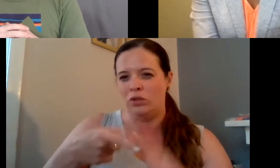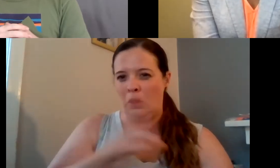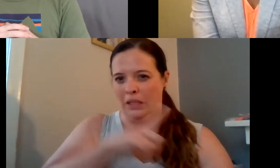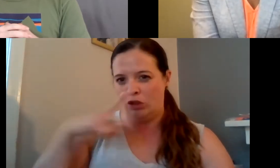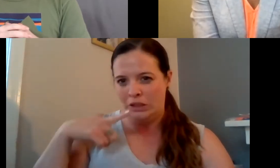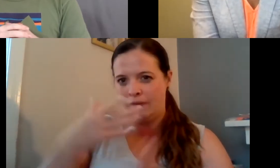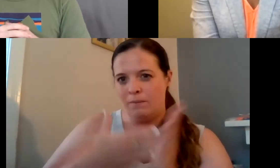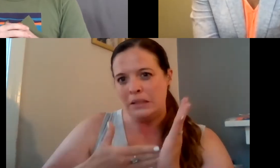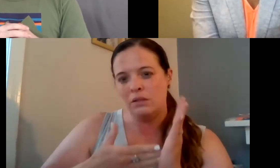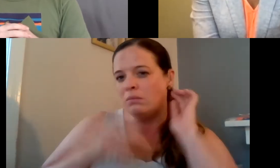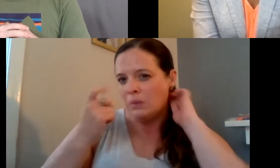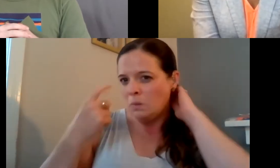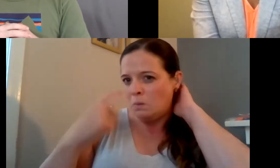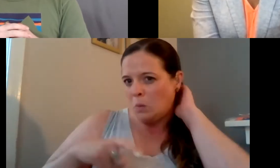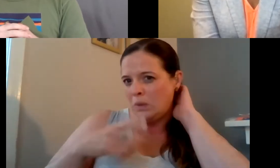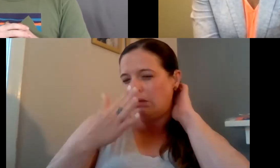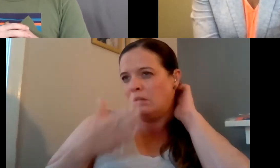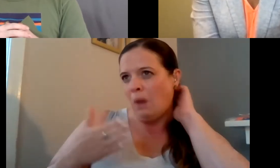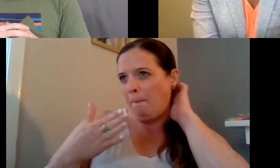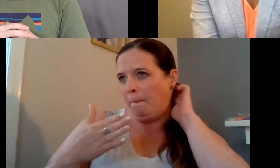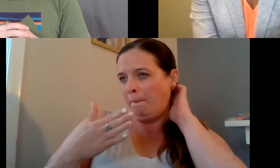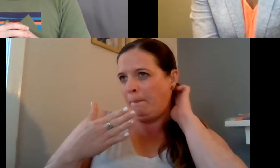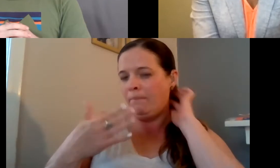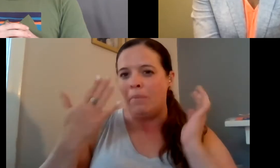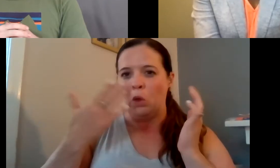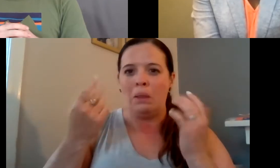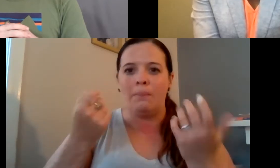I just wanted to ask a clarification about the director's part.